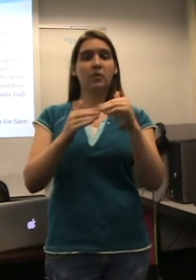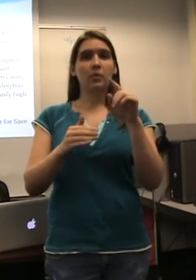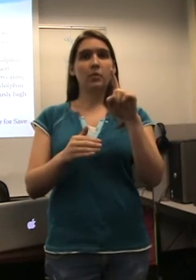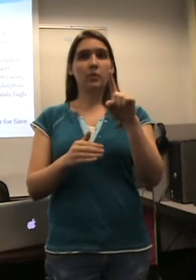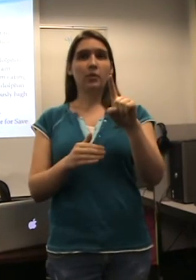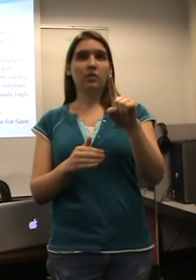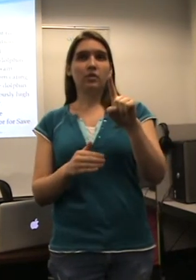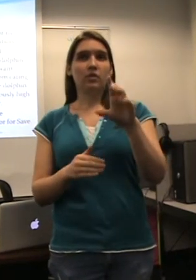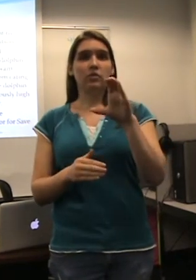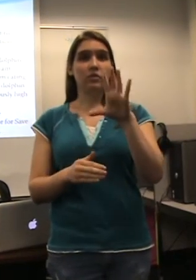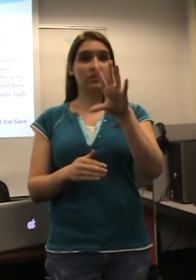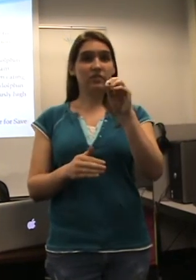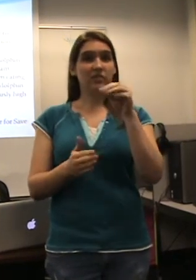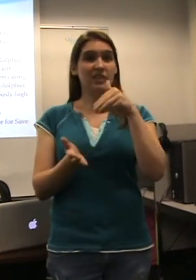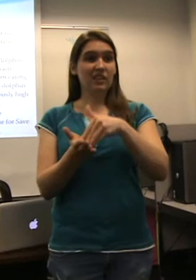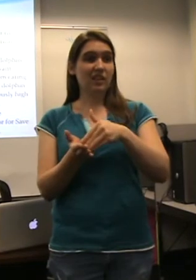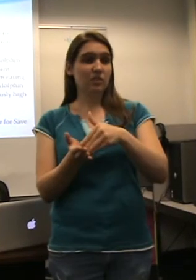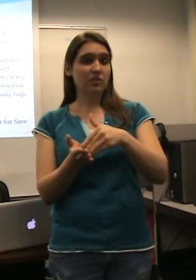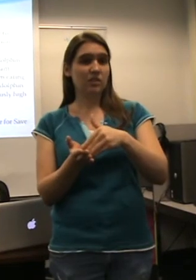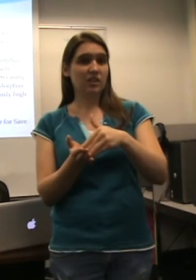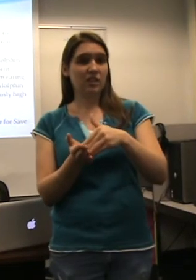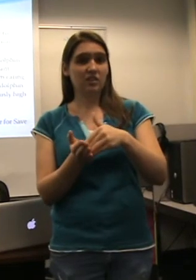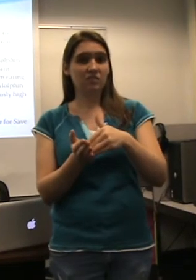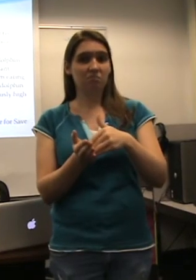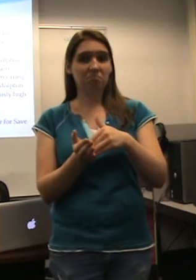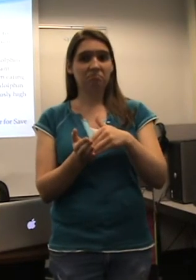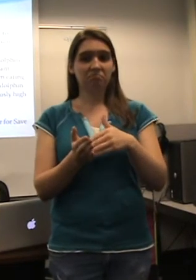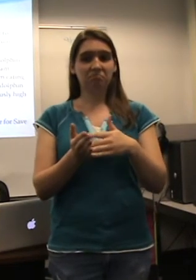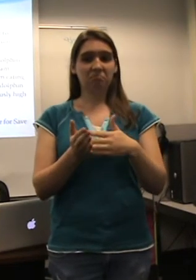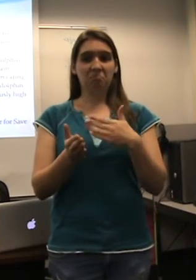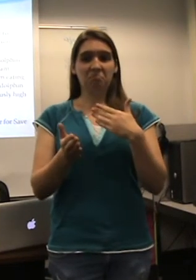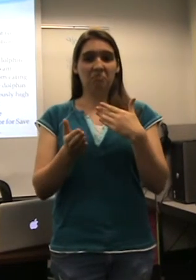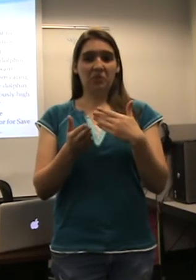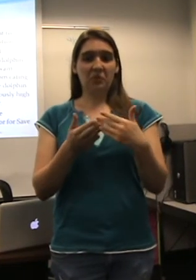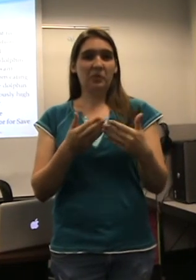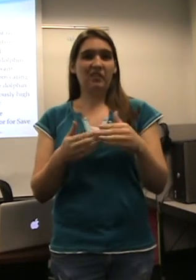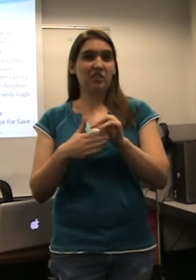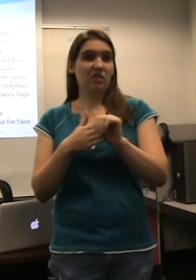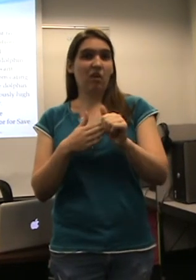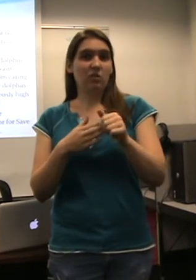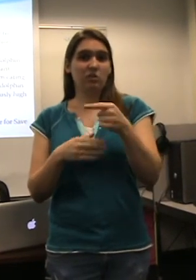I guess lira, euro, whatever the currency is in Japan, each.